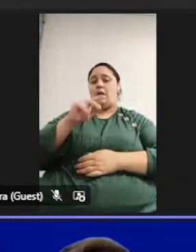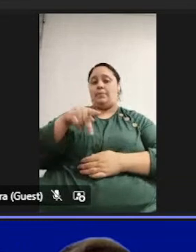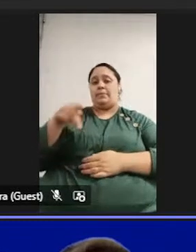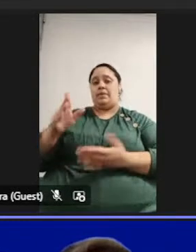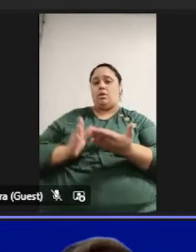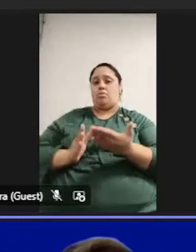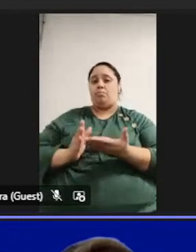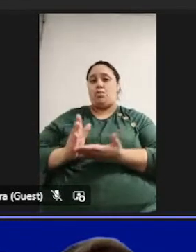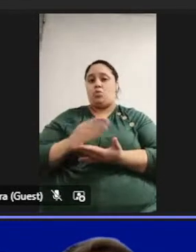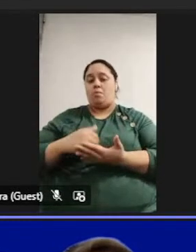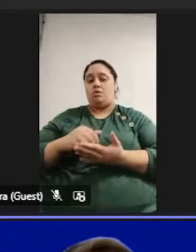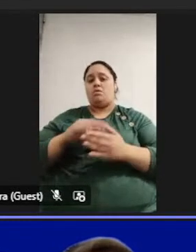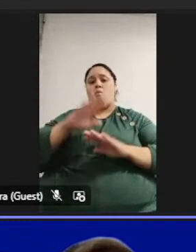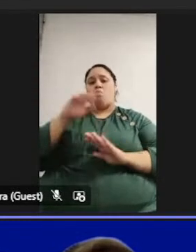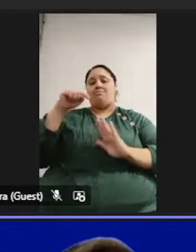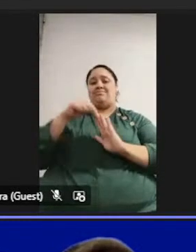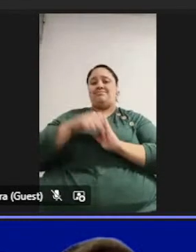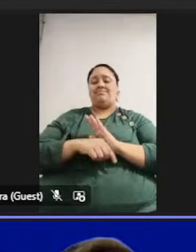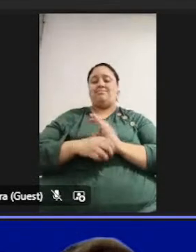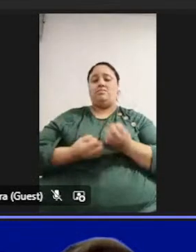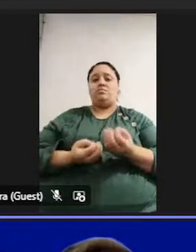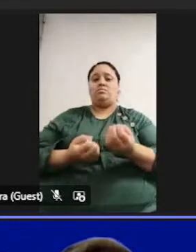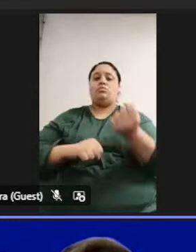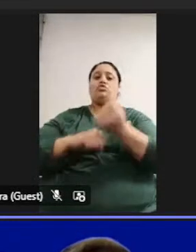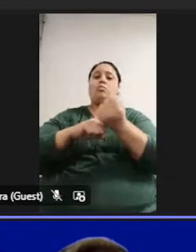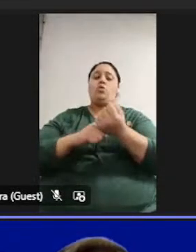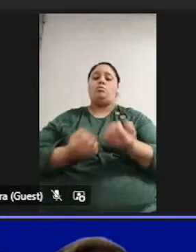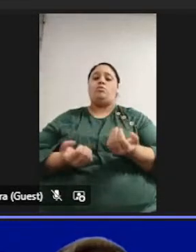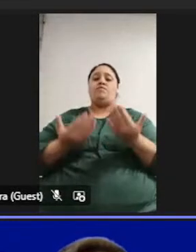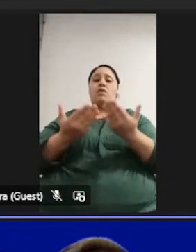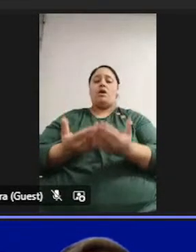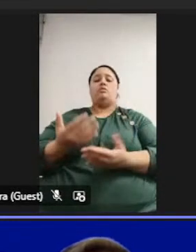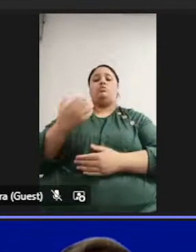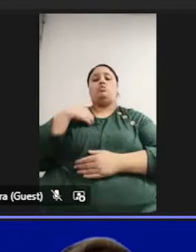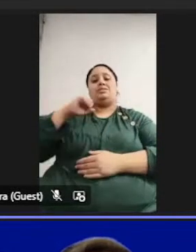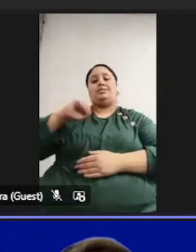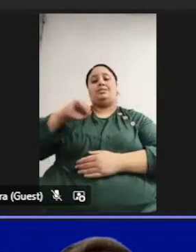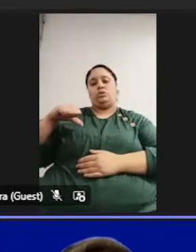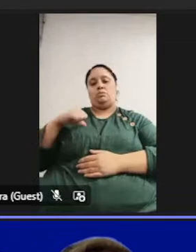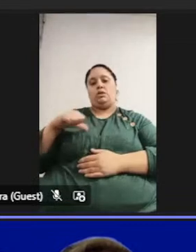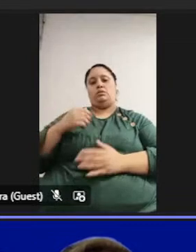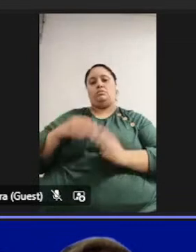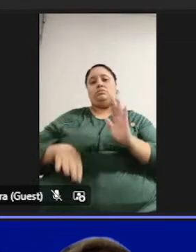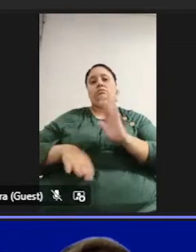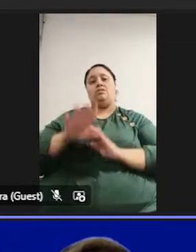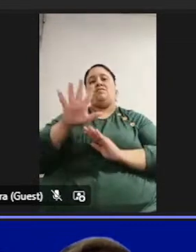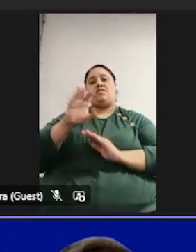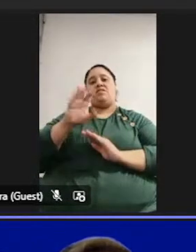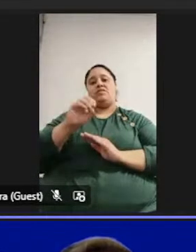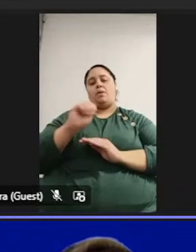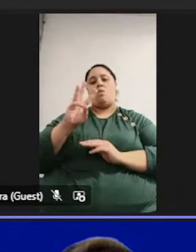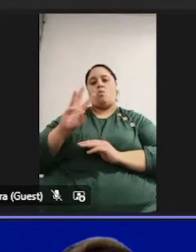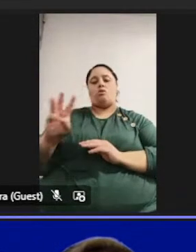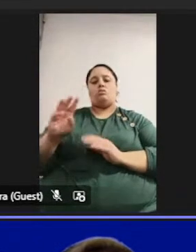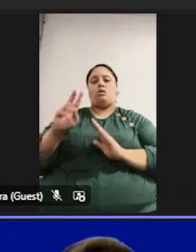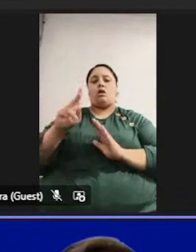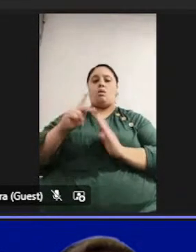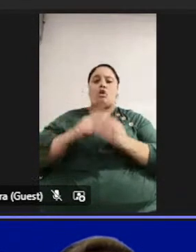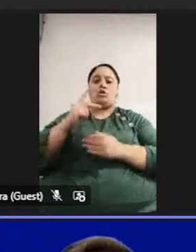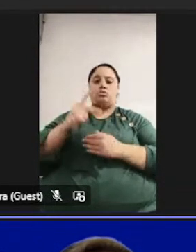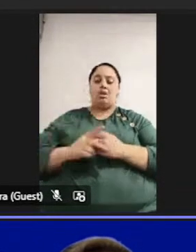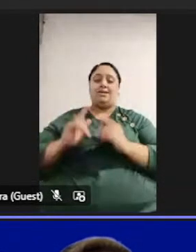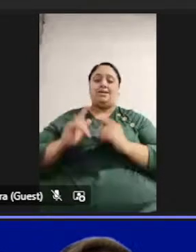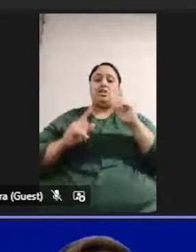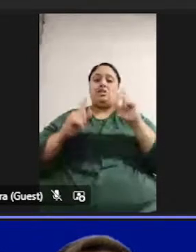detailed support being provided to Stellenbosch Municipality for an up to 50 megawatt project. The City of Cape Town is moving